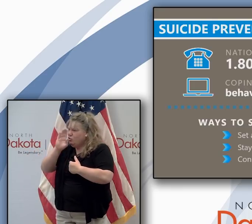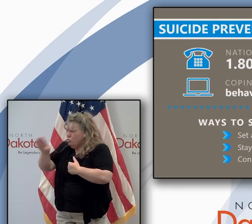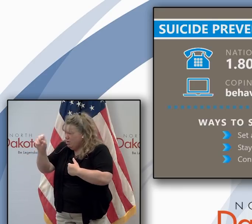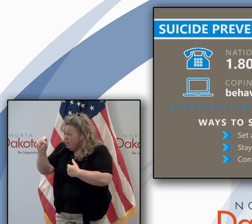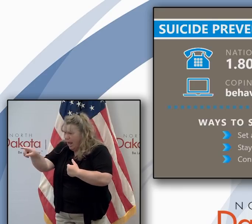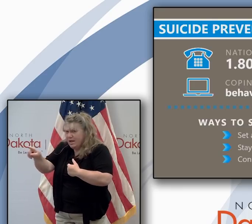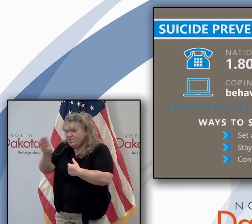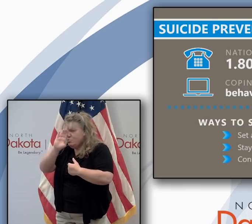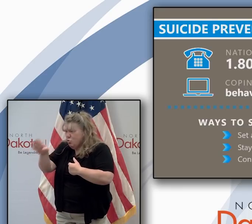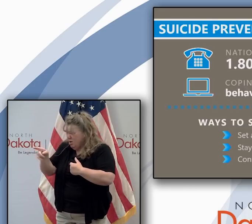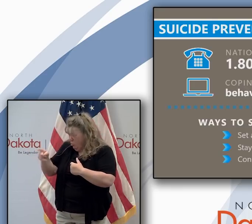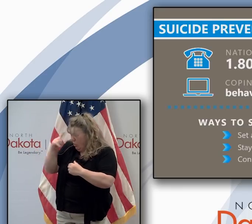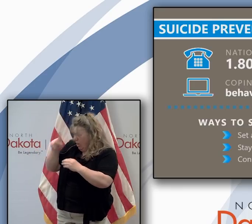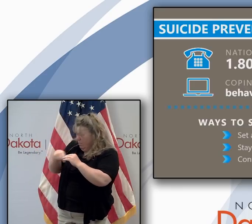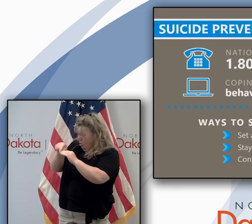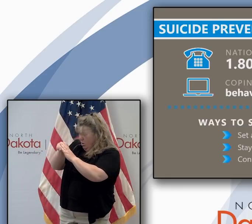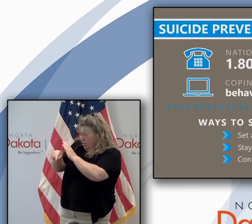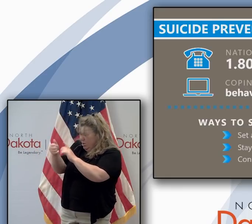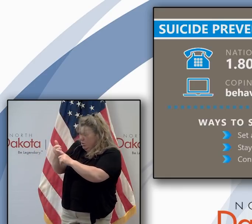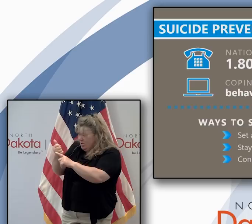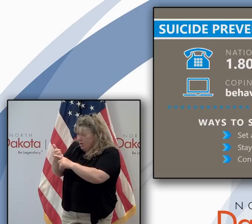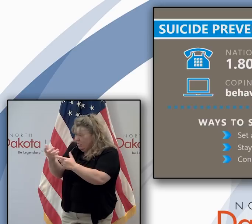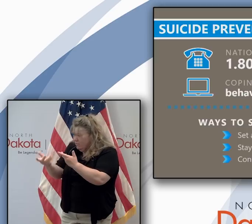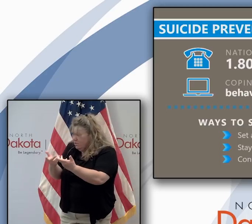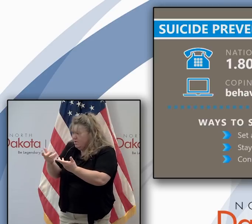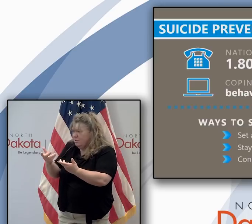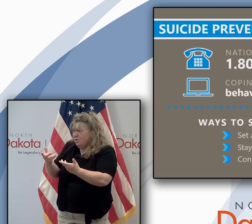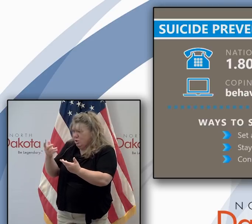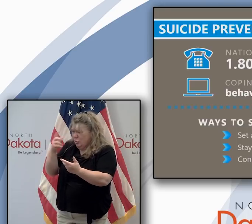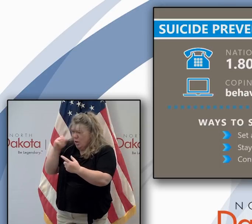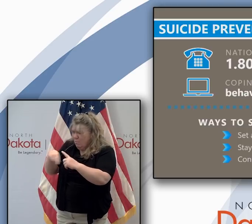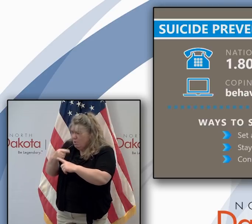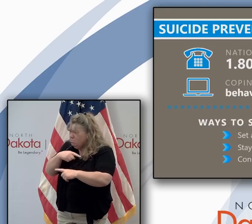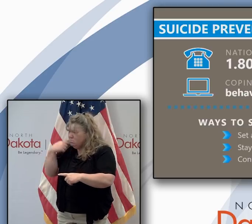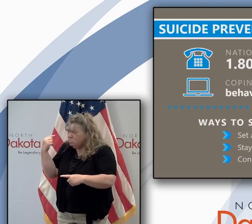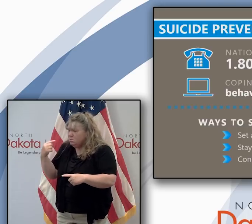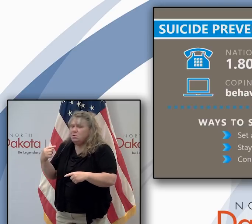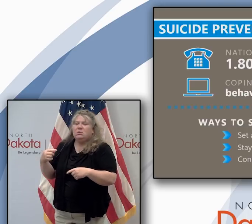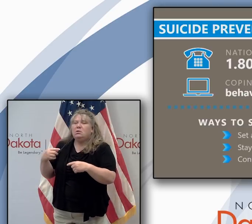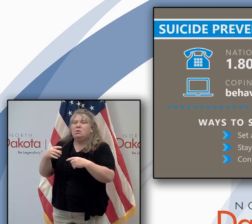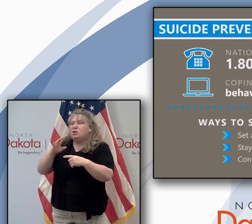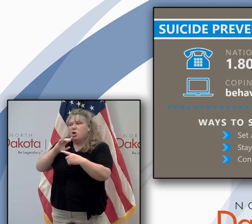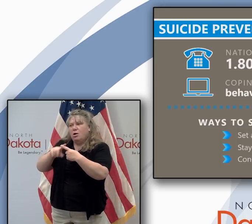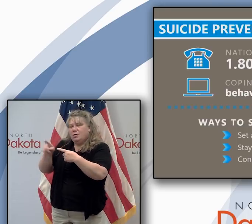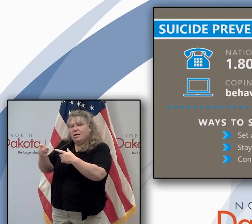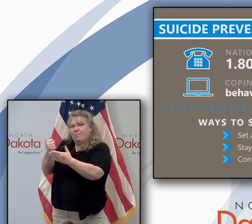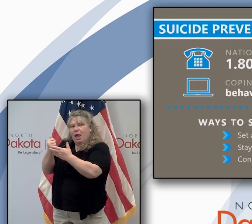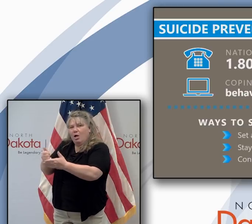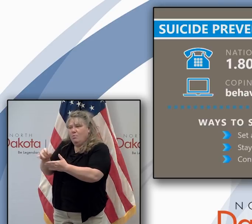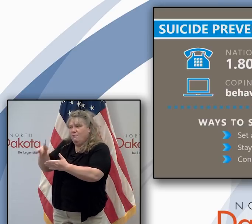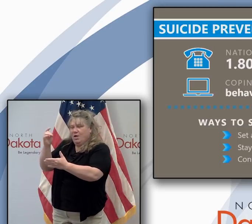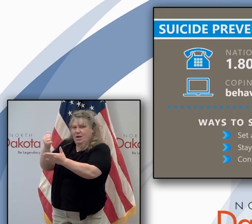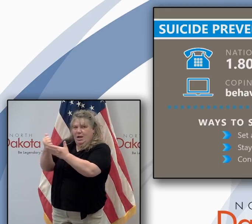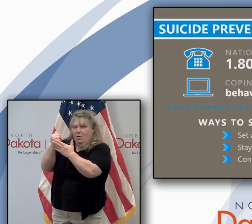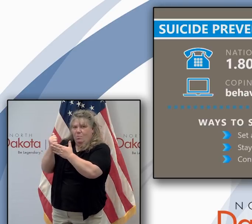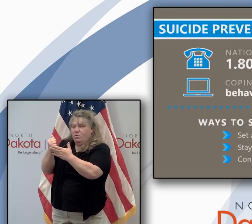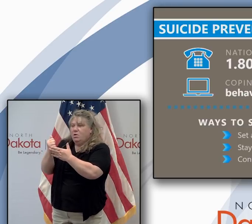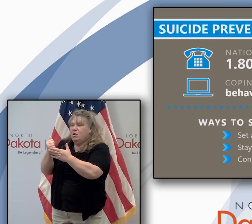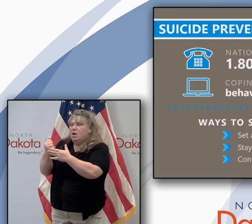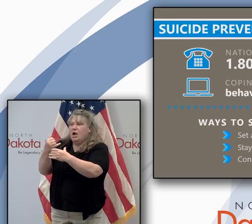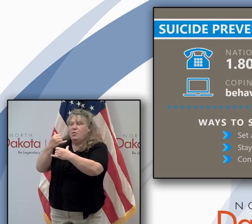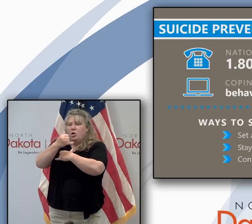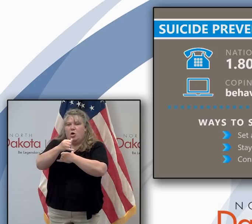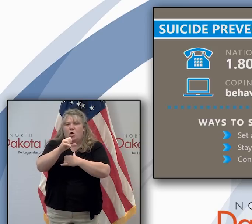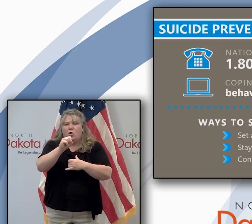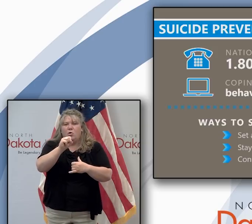ask them if they've had thoughts about taking their own life, and talk to them, help them find help. And call the